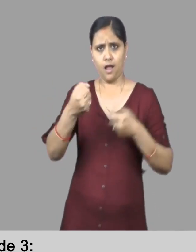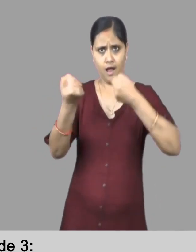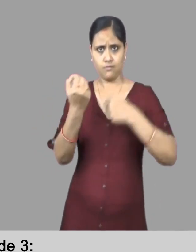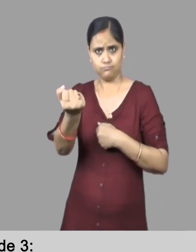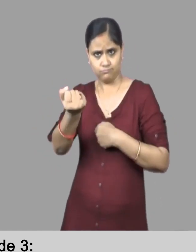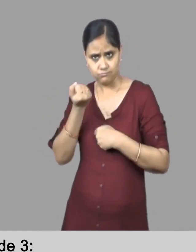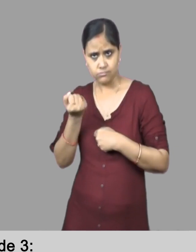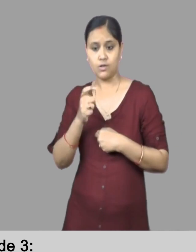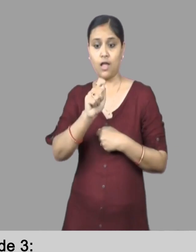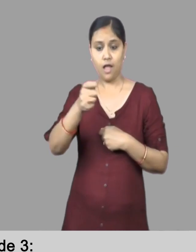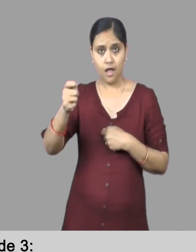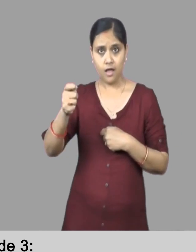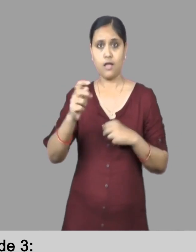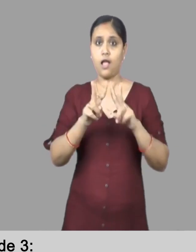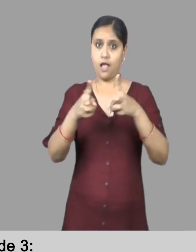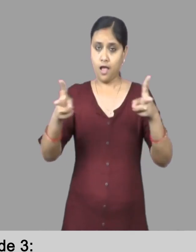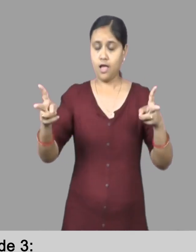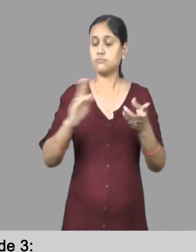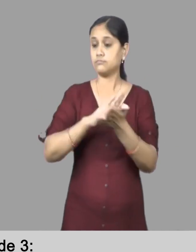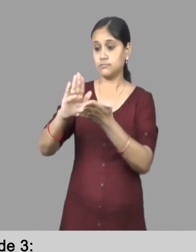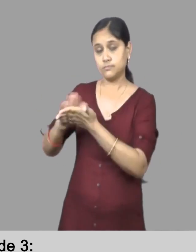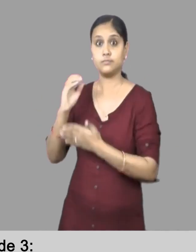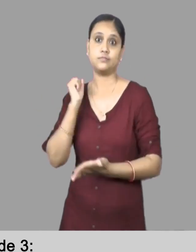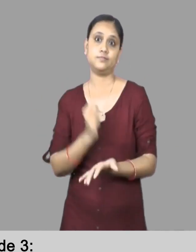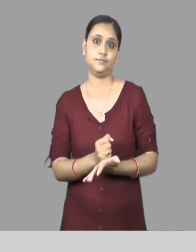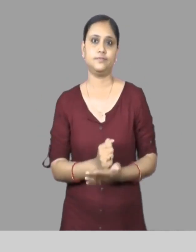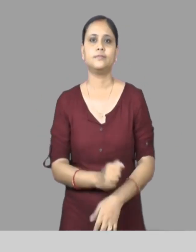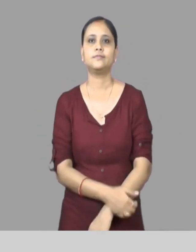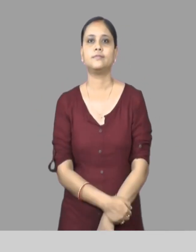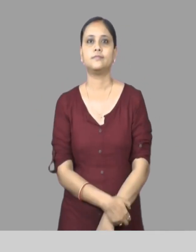handles, keys, etc. of vehicle to be ensured.